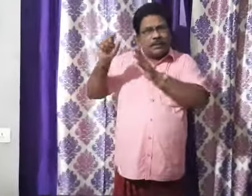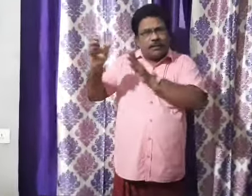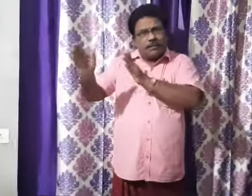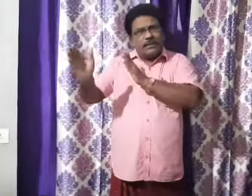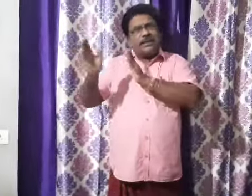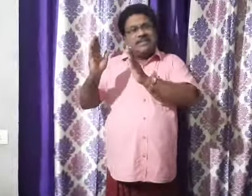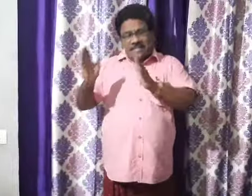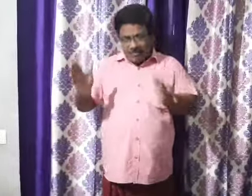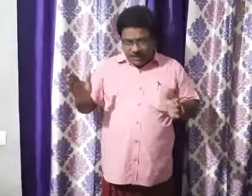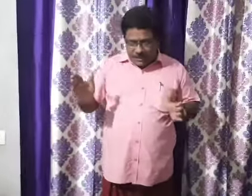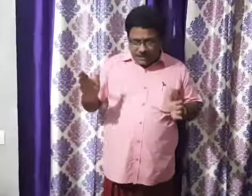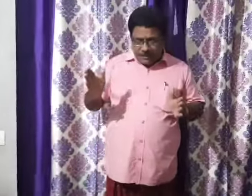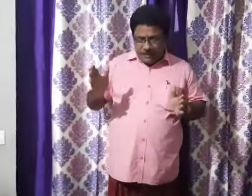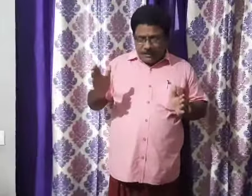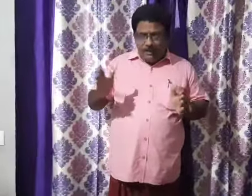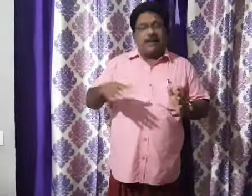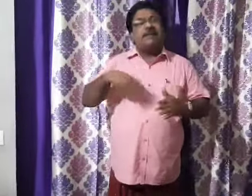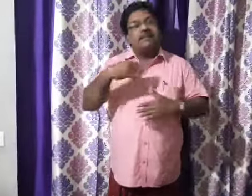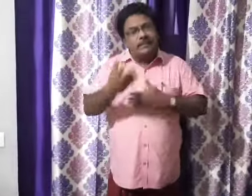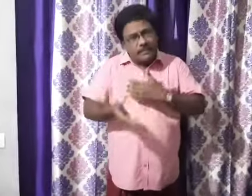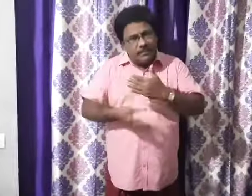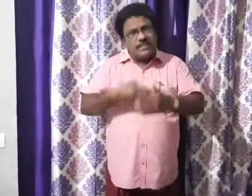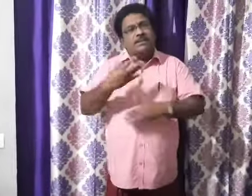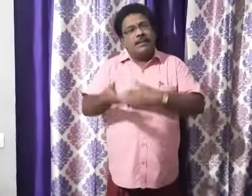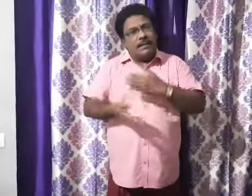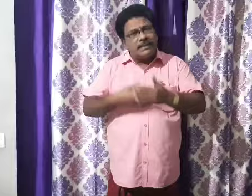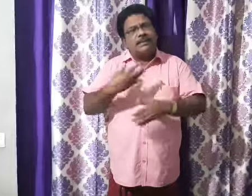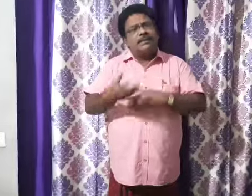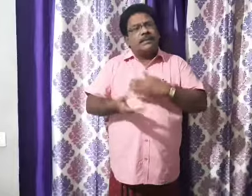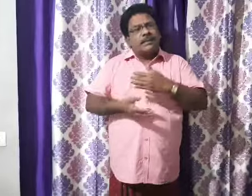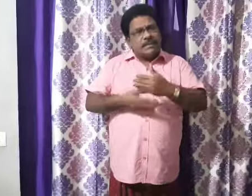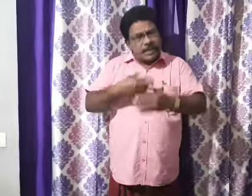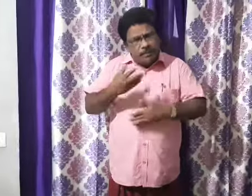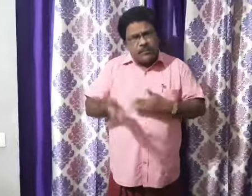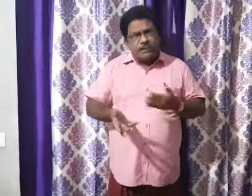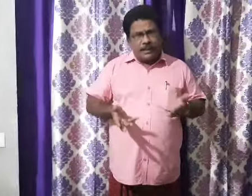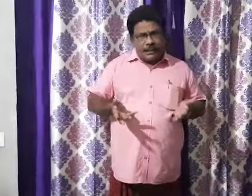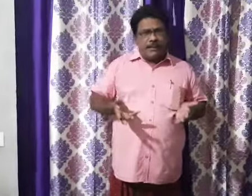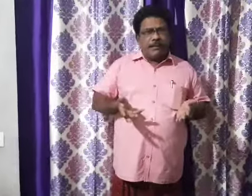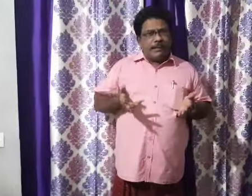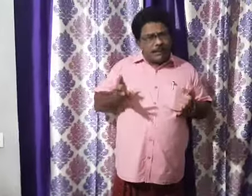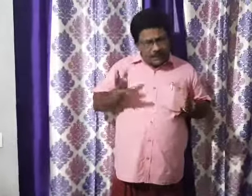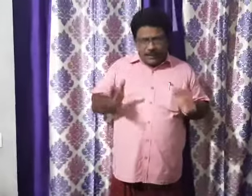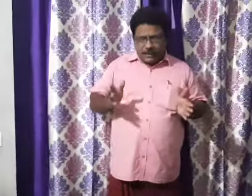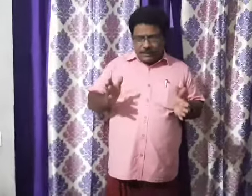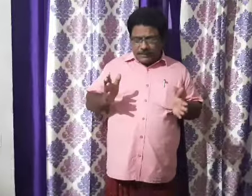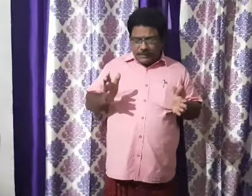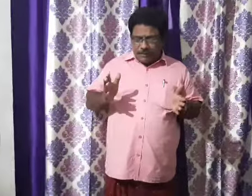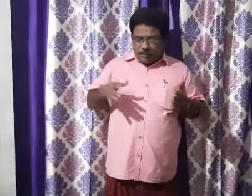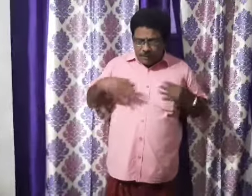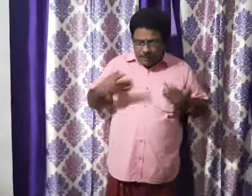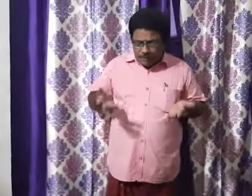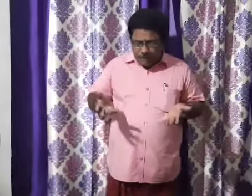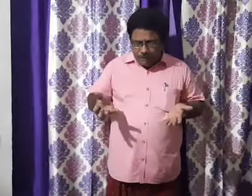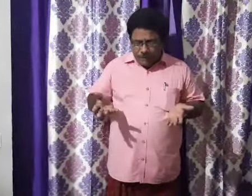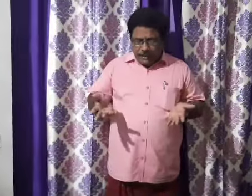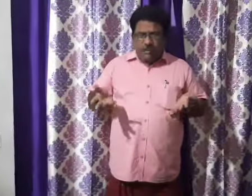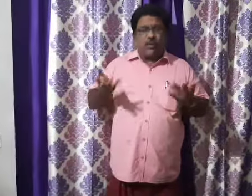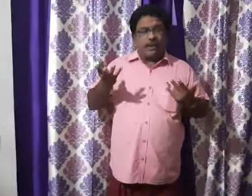government invest money, large sum of money in agriculture, what will happen in storage